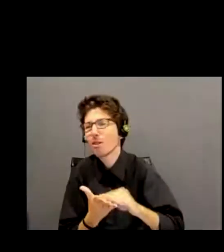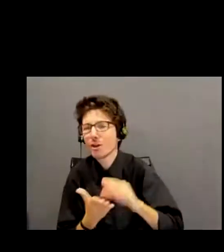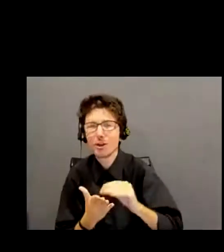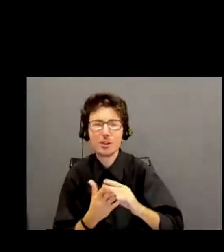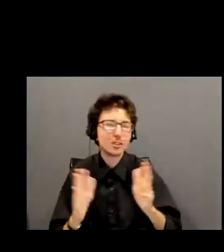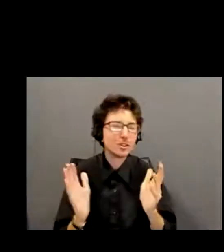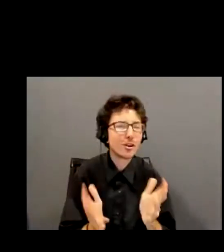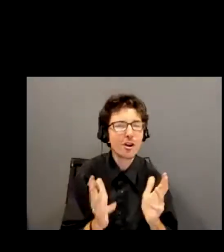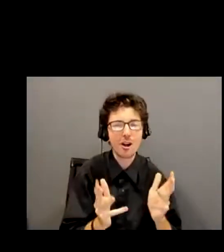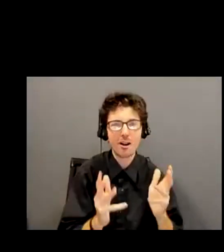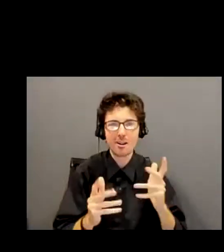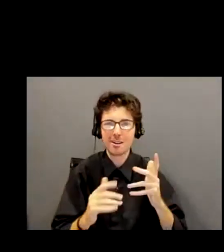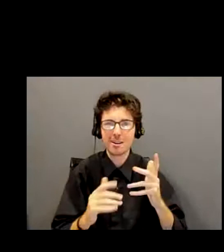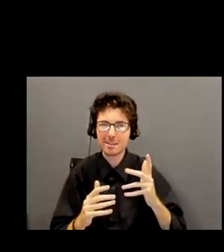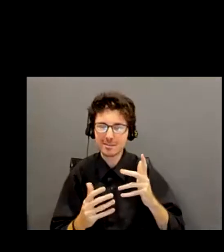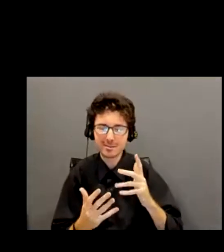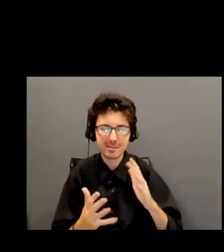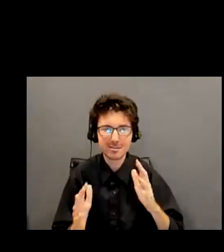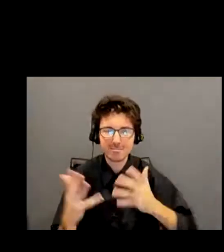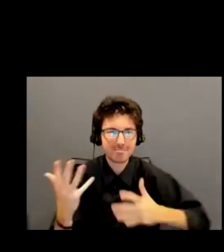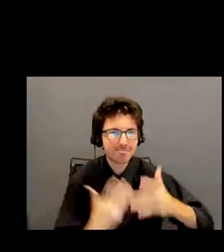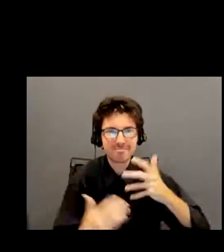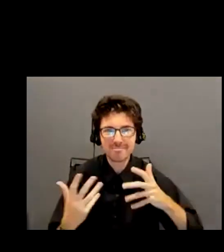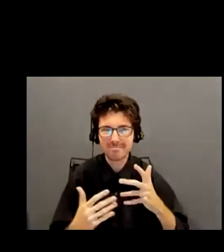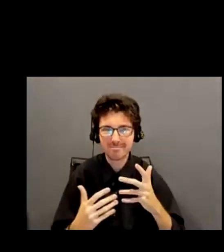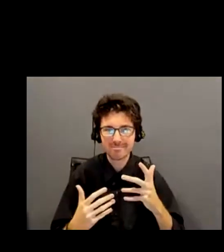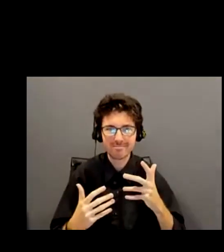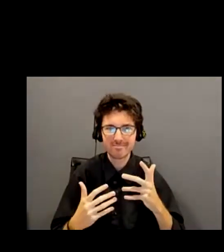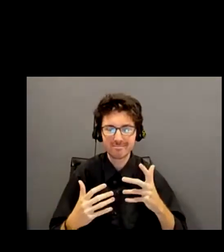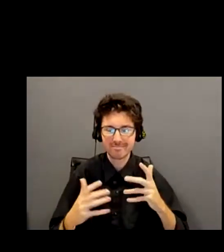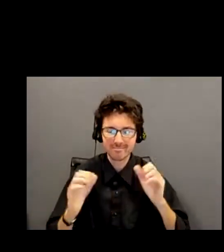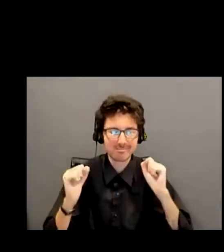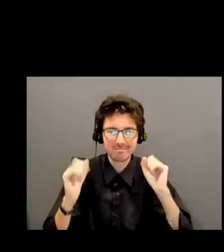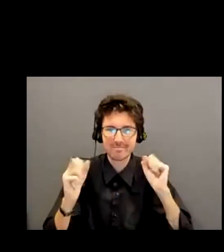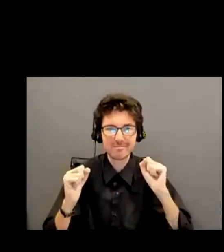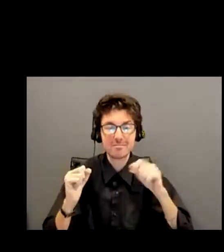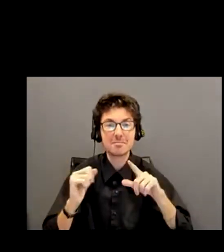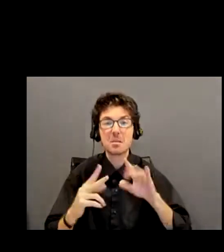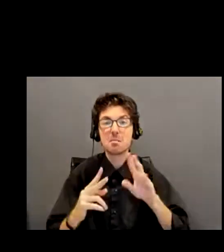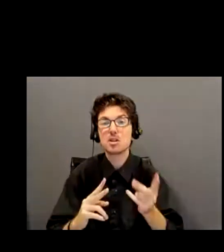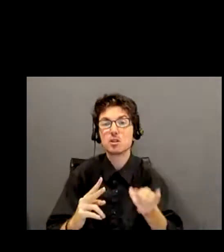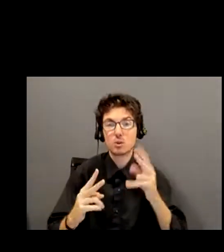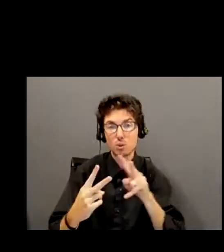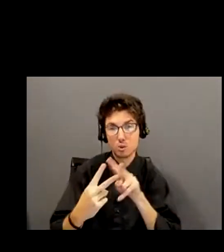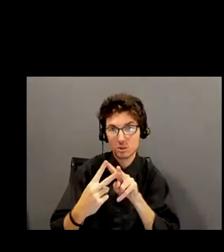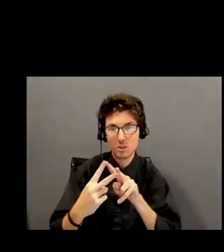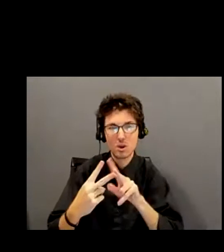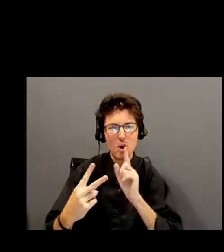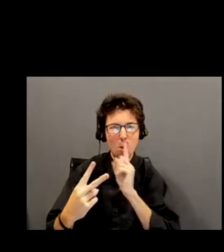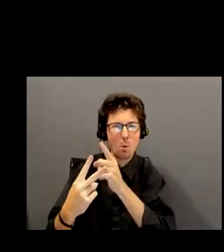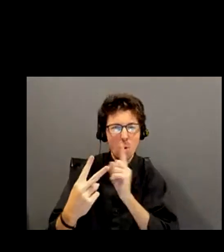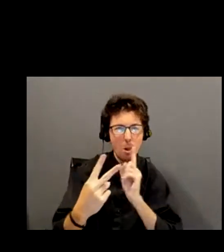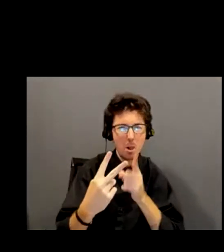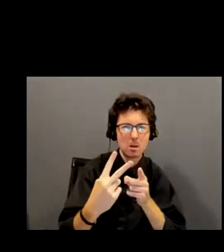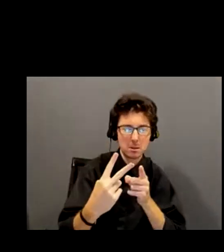activities. There are basically two main goals. The first one and the main one is really to allow these kids